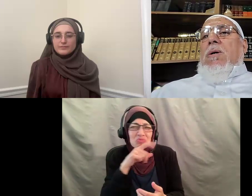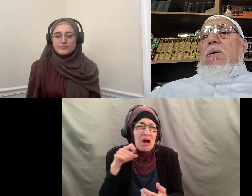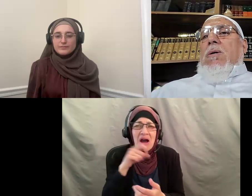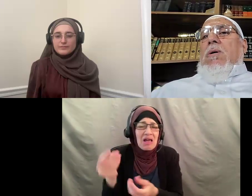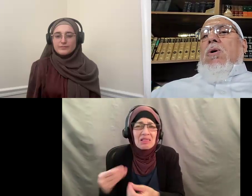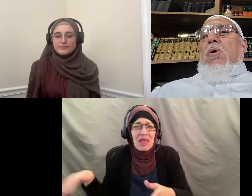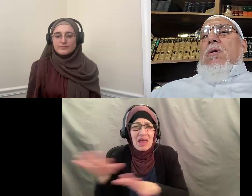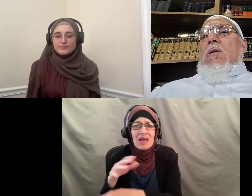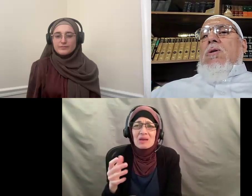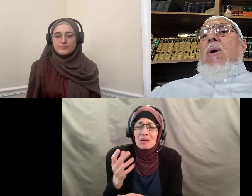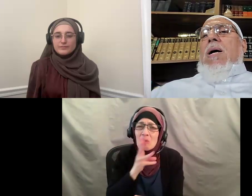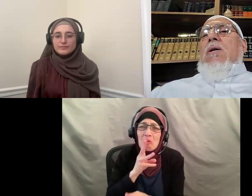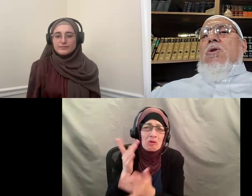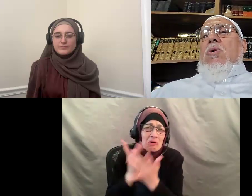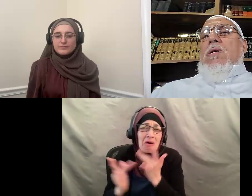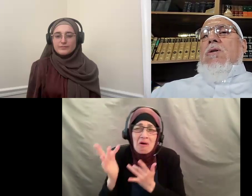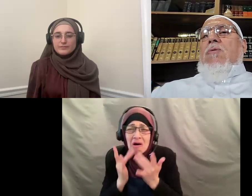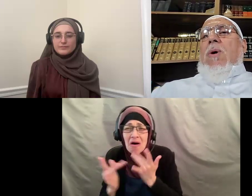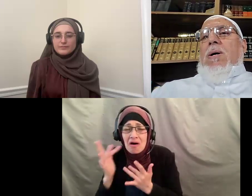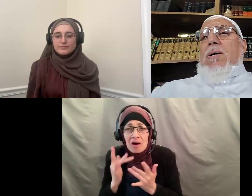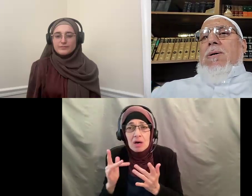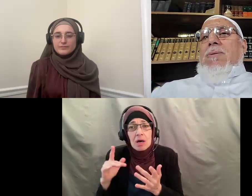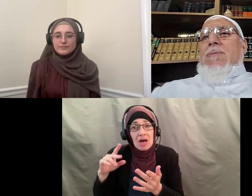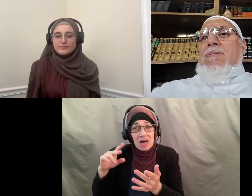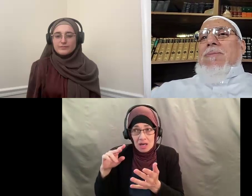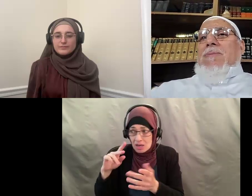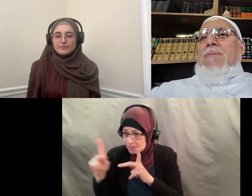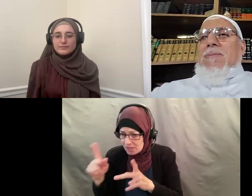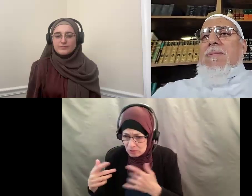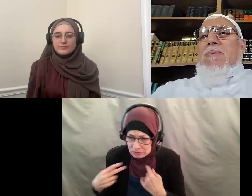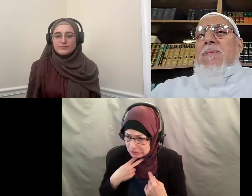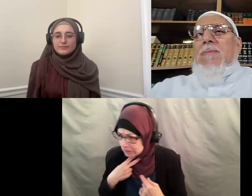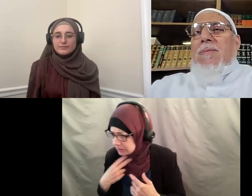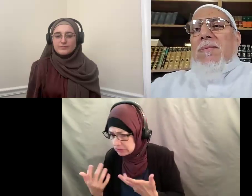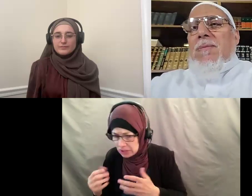move closer to other sources of water.